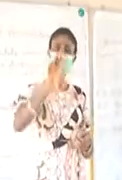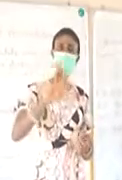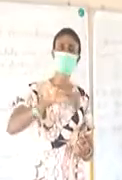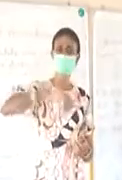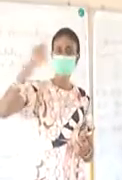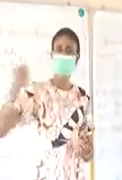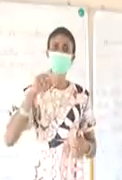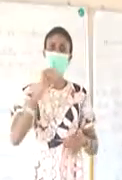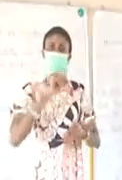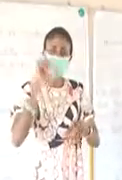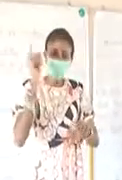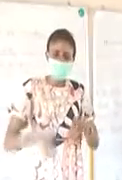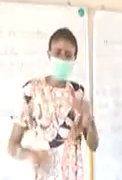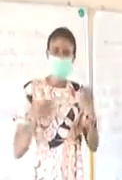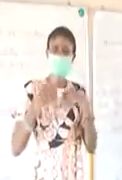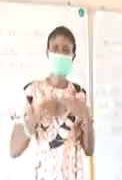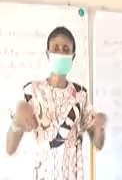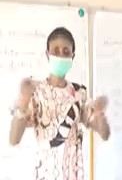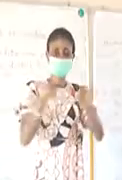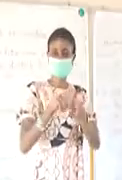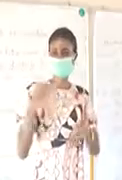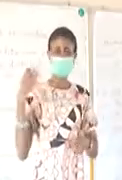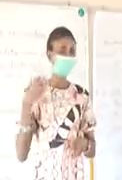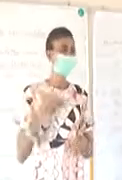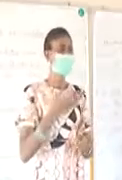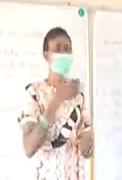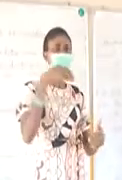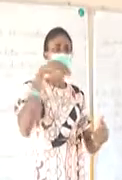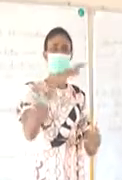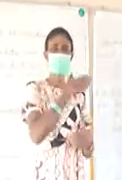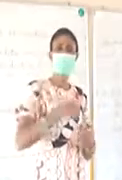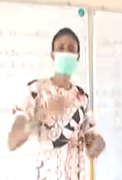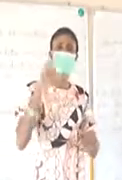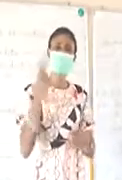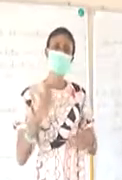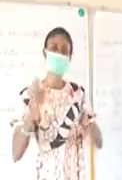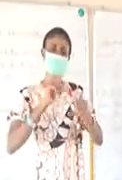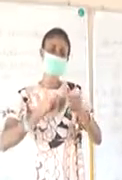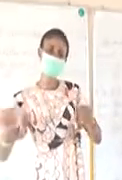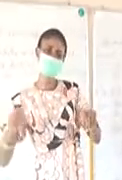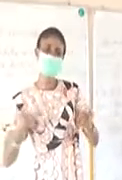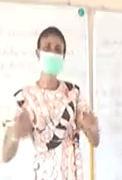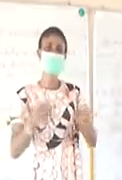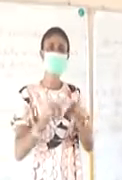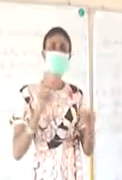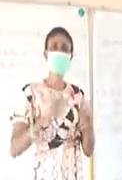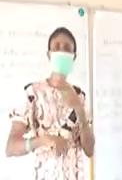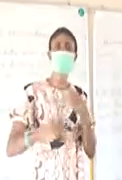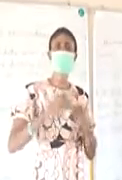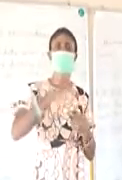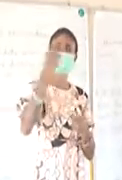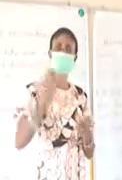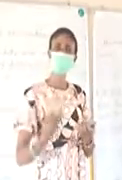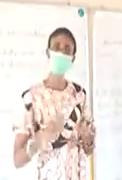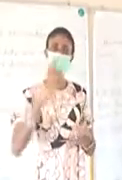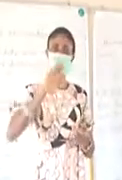a different value, a value here, then you are using a different value to plot your graph. So we have